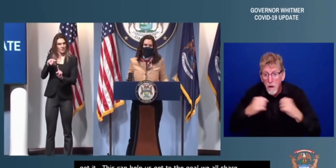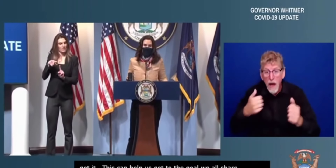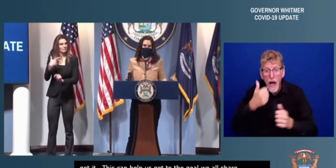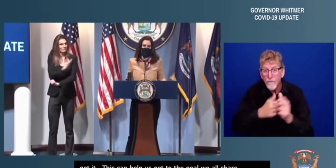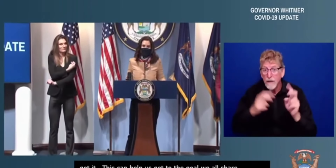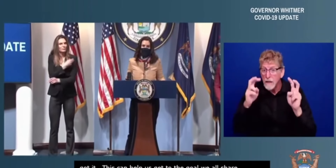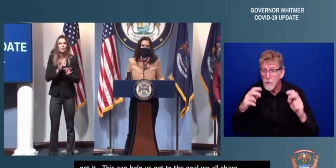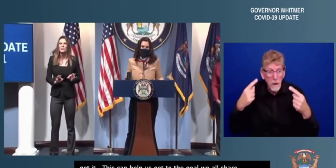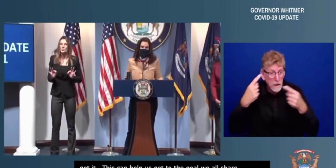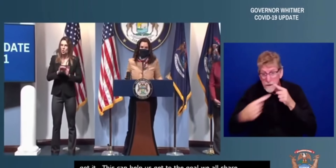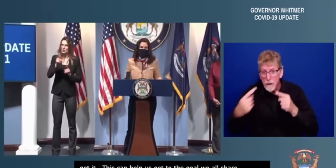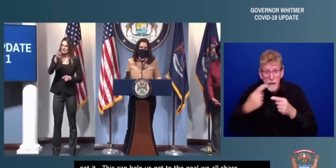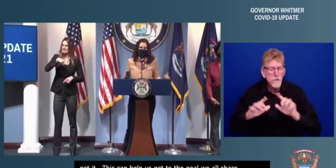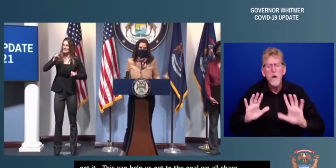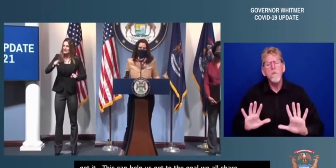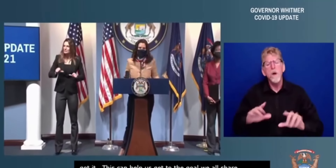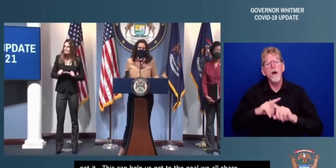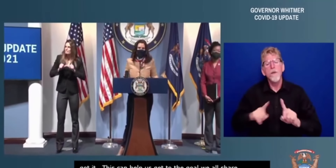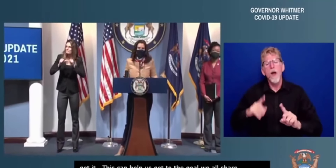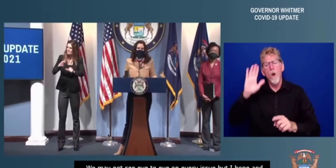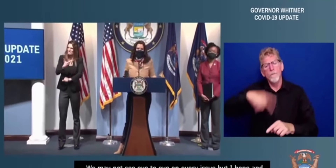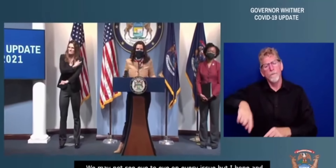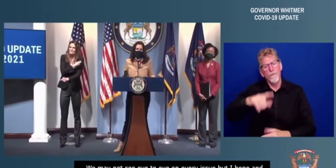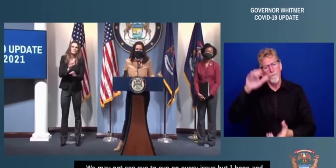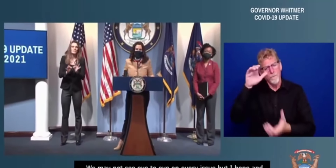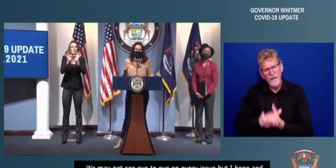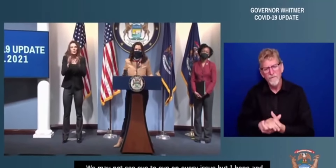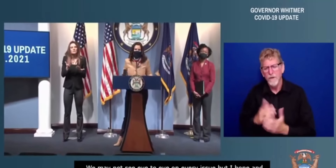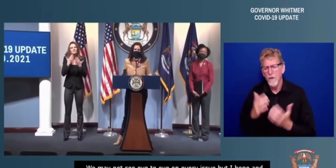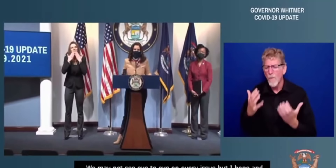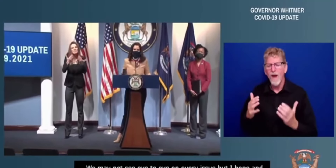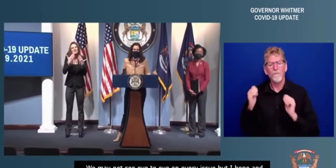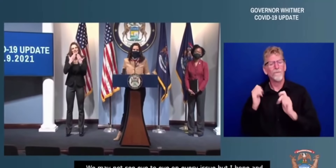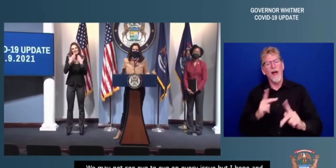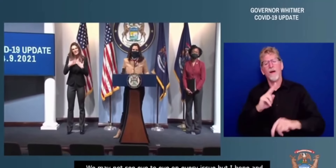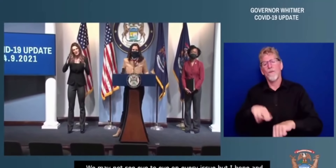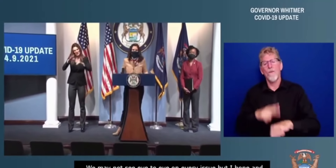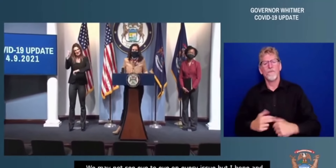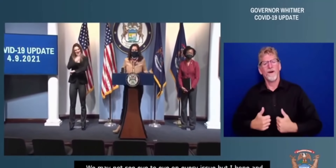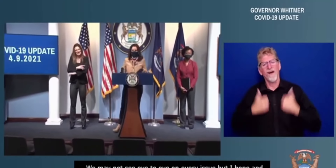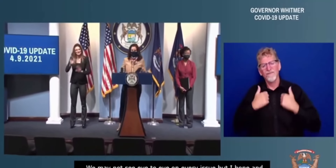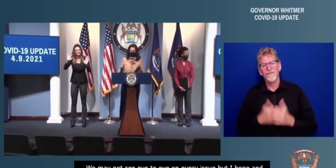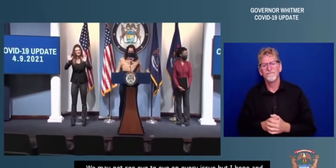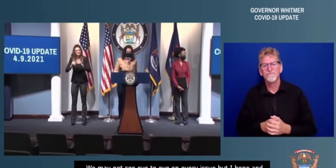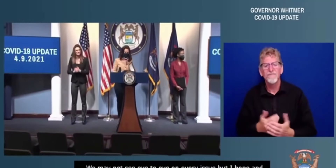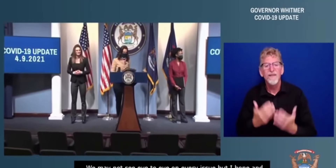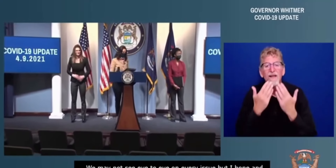want that normalcy, and that's how we get it. Thank you, everybody. Have a great day.